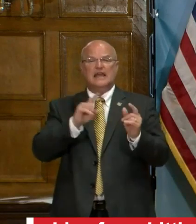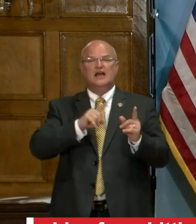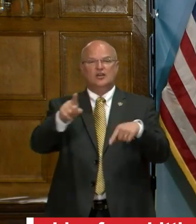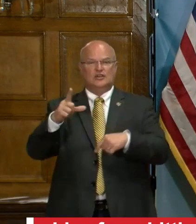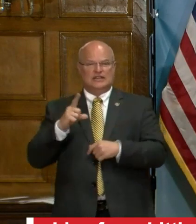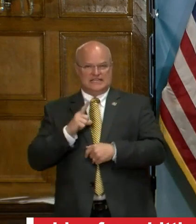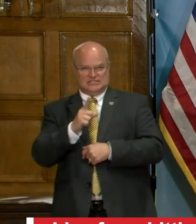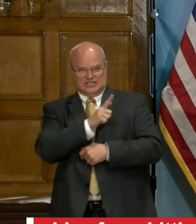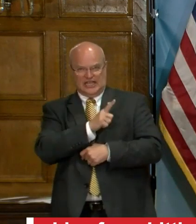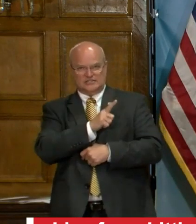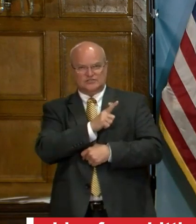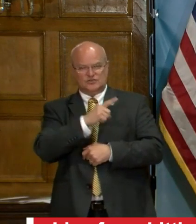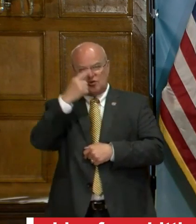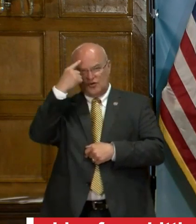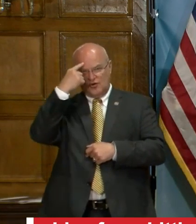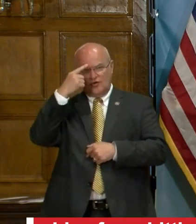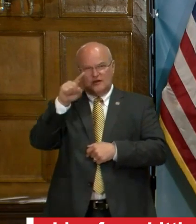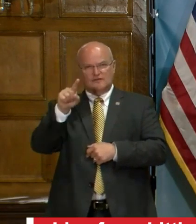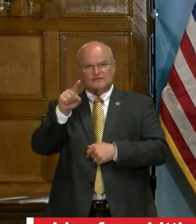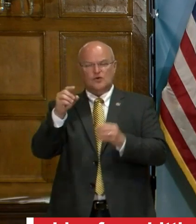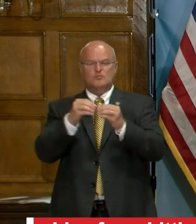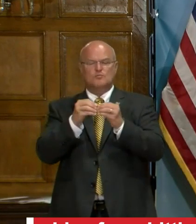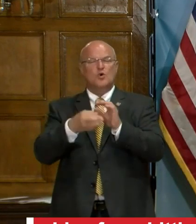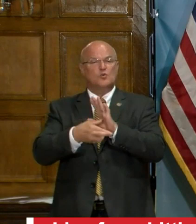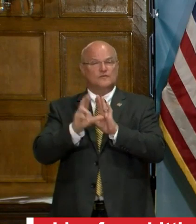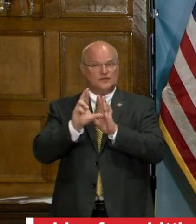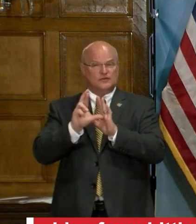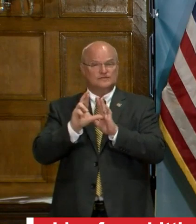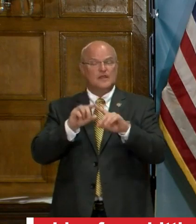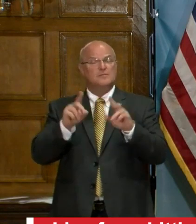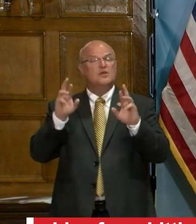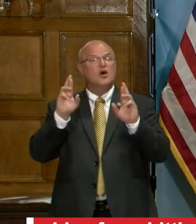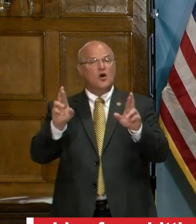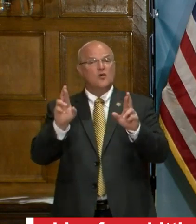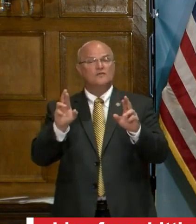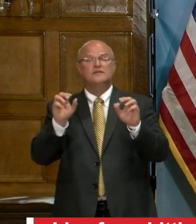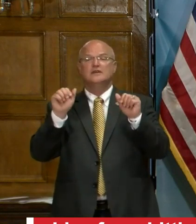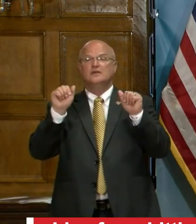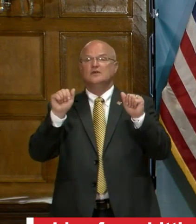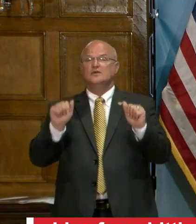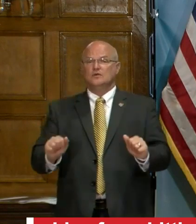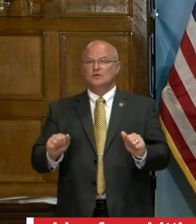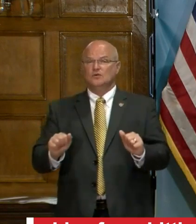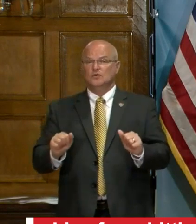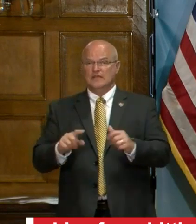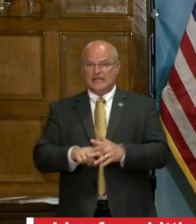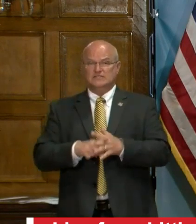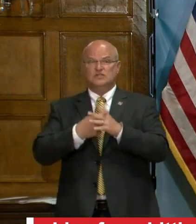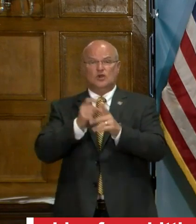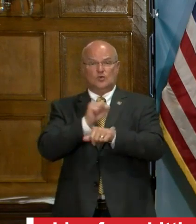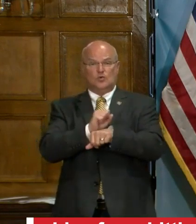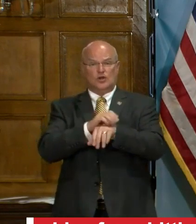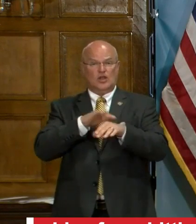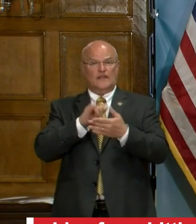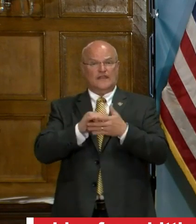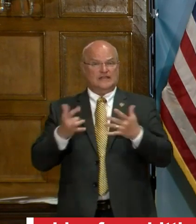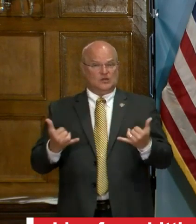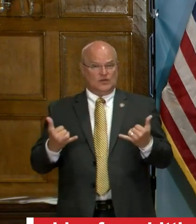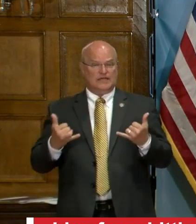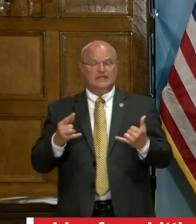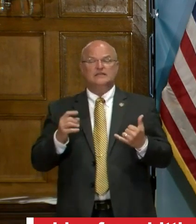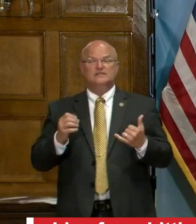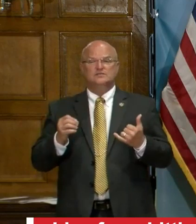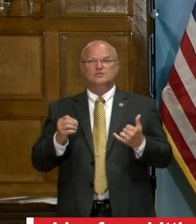the legislature for further review, but hopefully we can start working on that very quickly